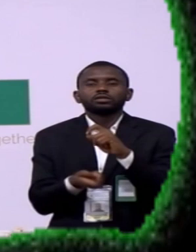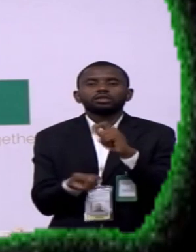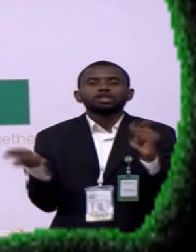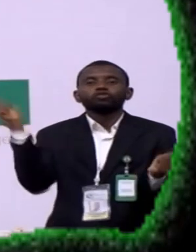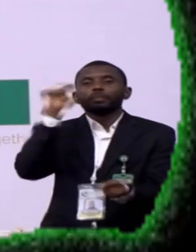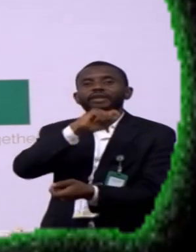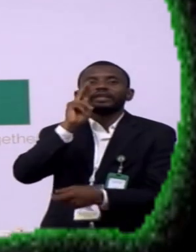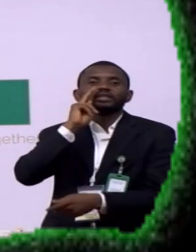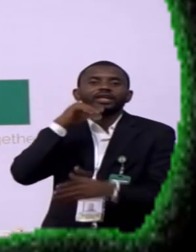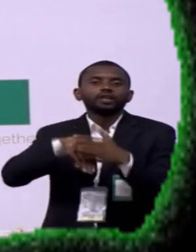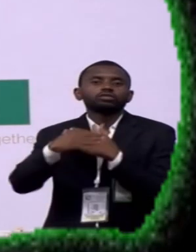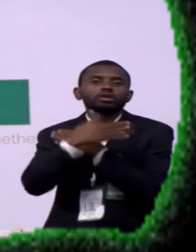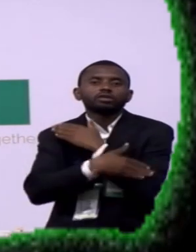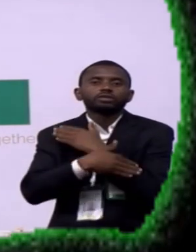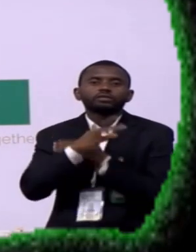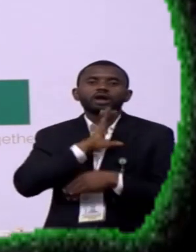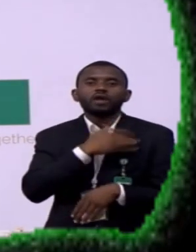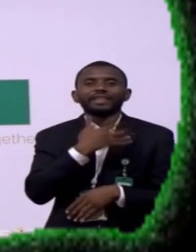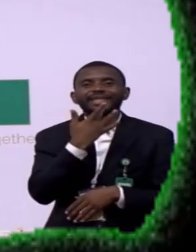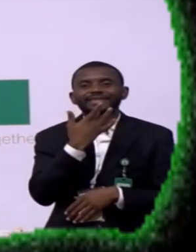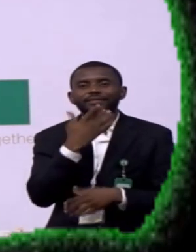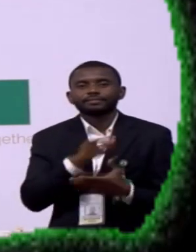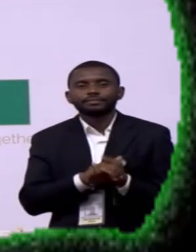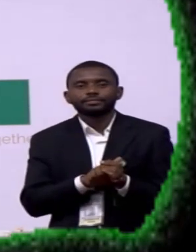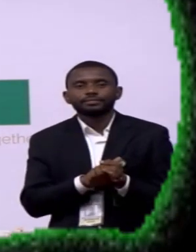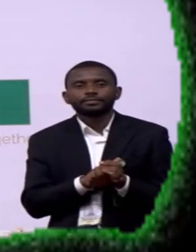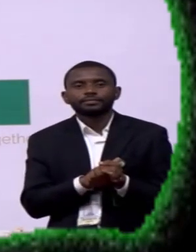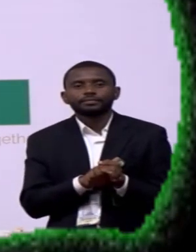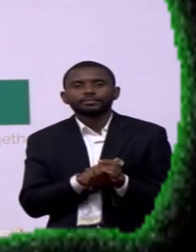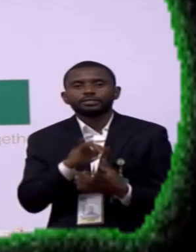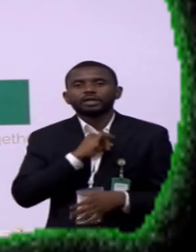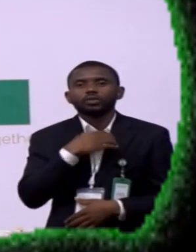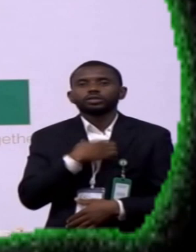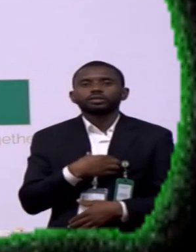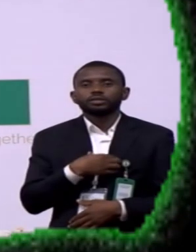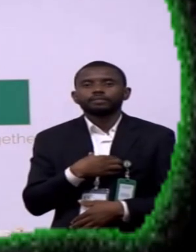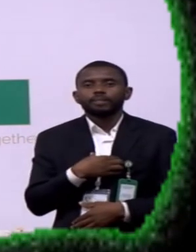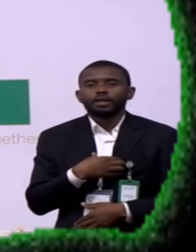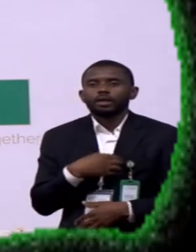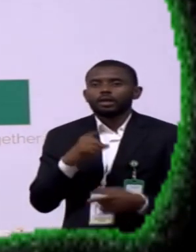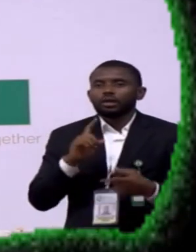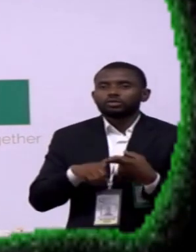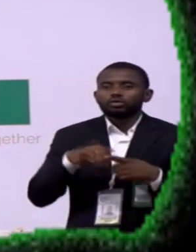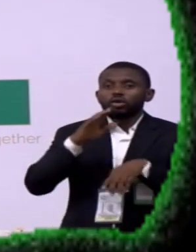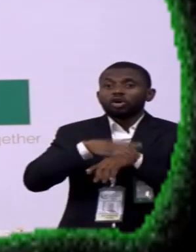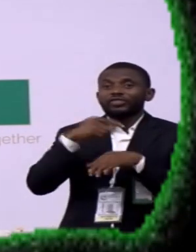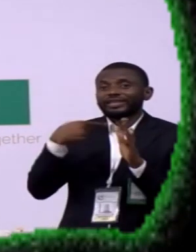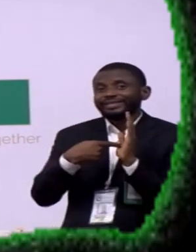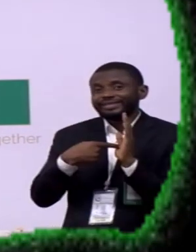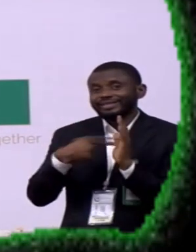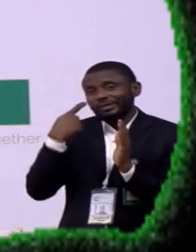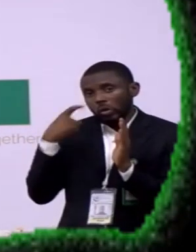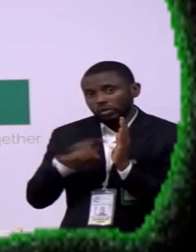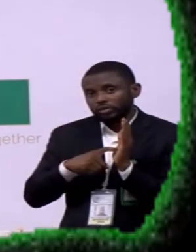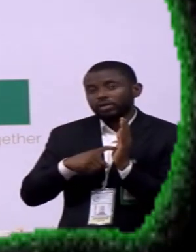country of our dreams. I wish to, on this note,